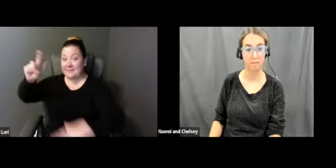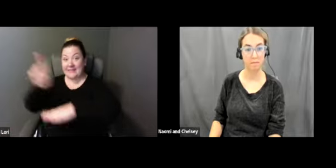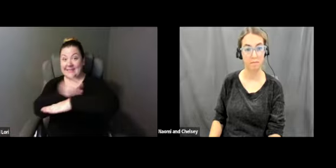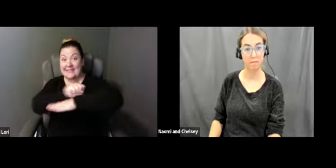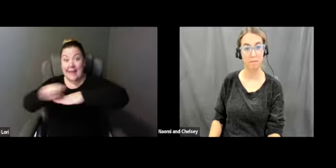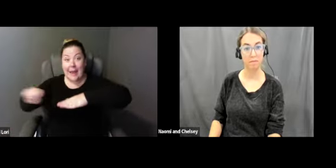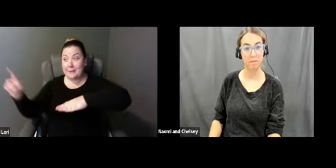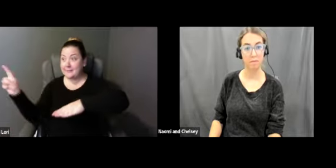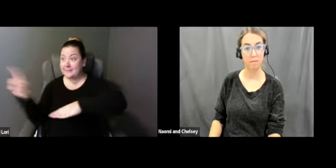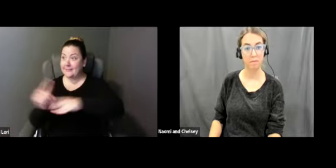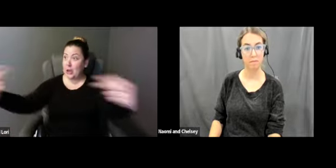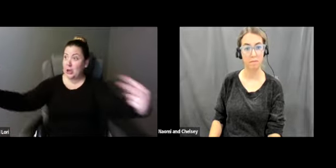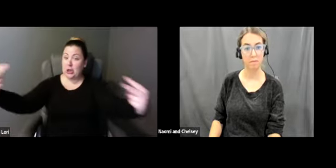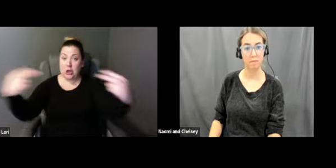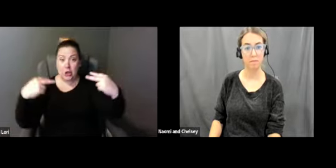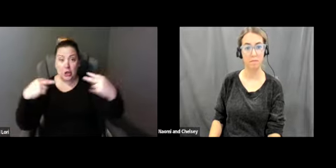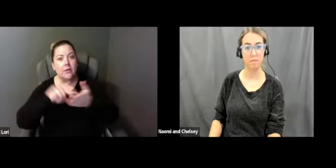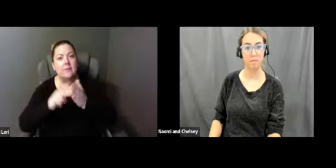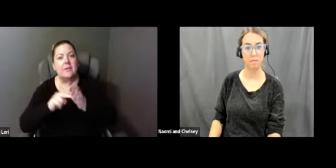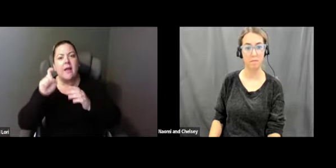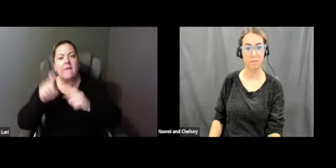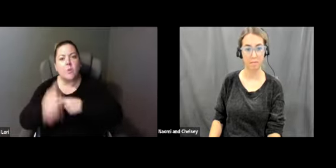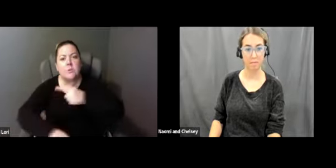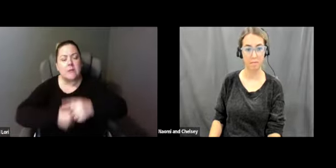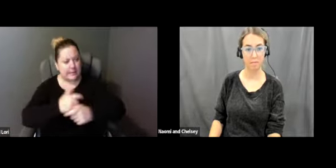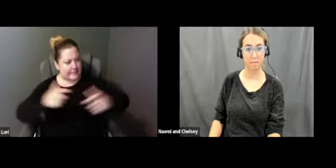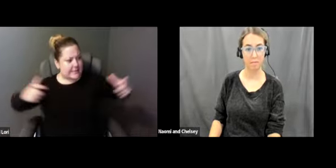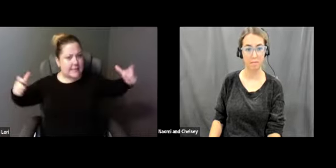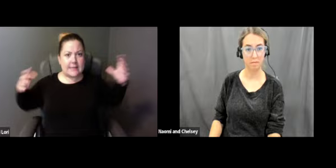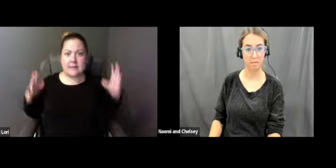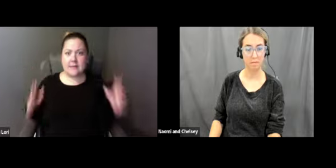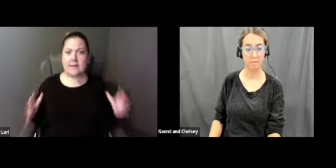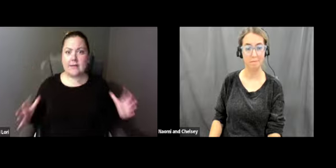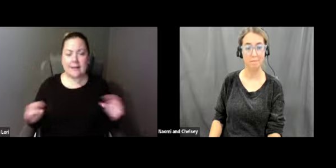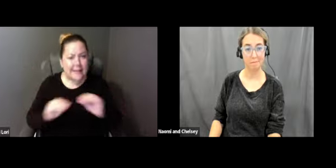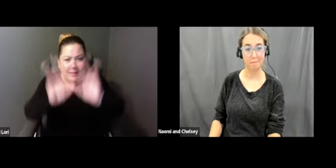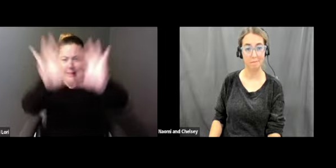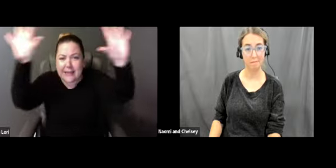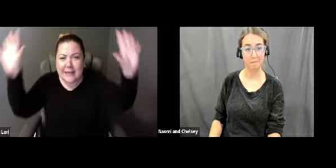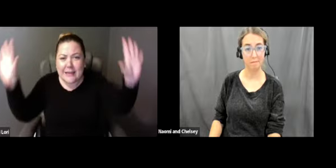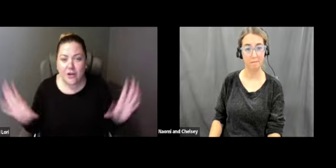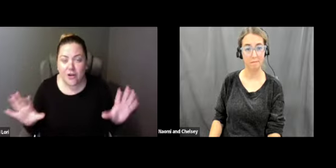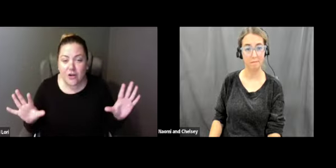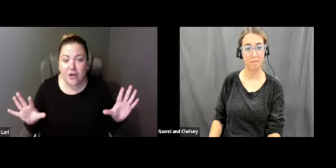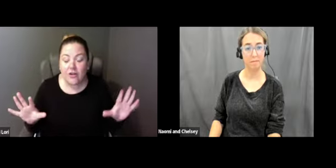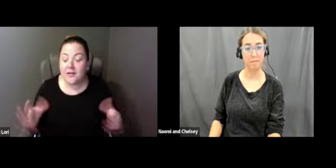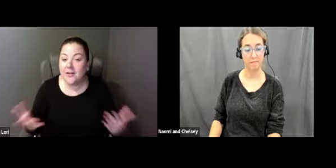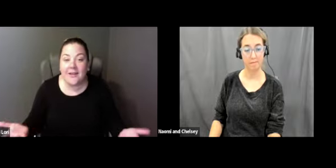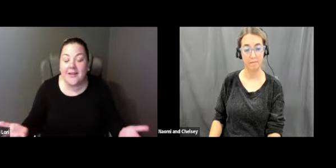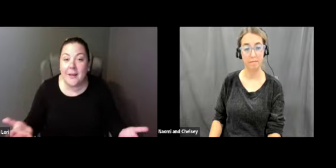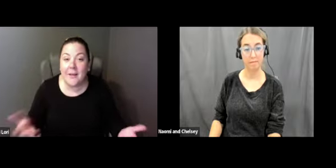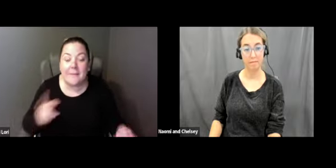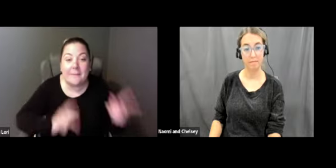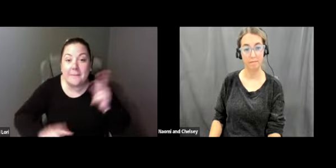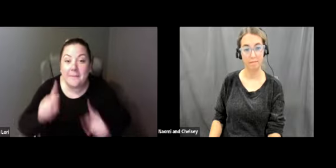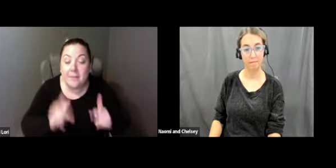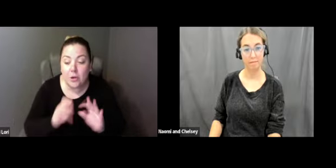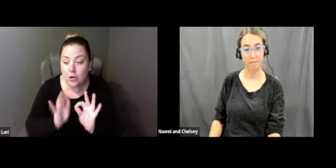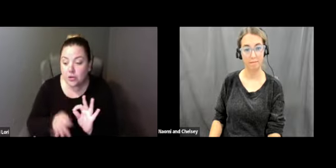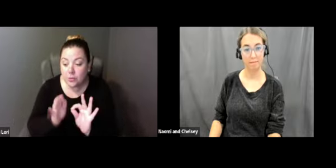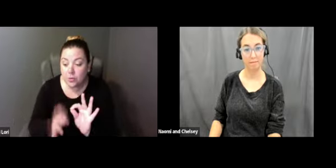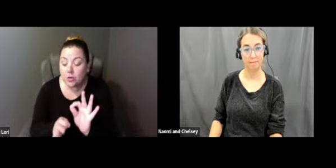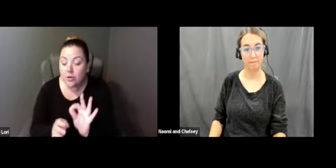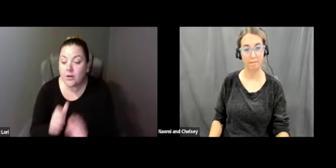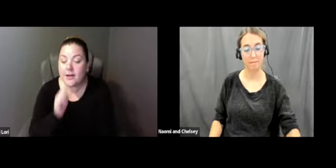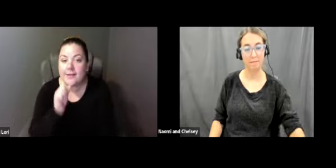be quite large. And it's a huge, huge struggle. And often, I mean, these people don't even realize that they're